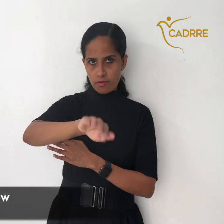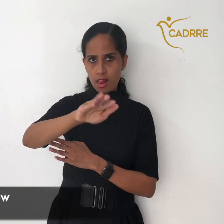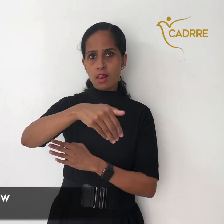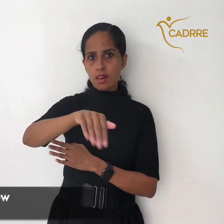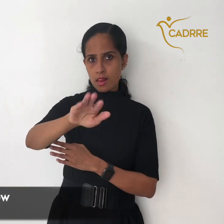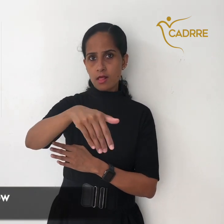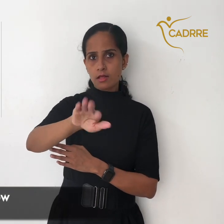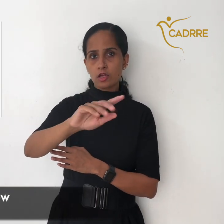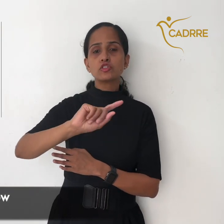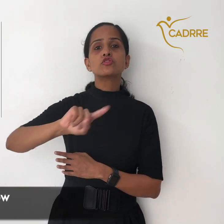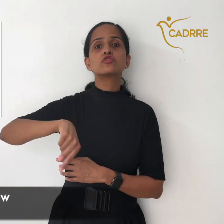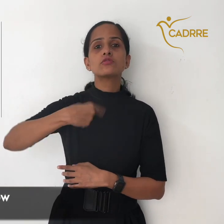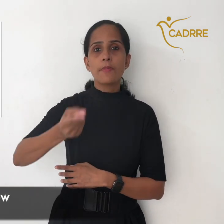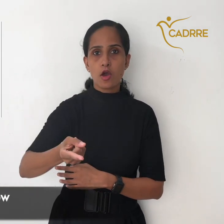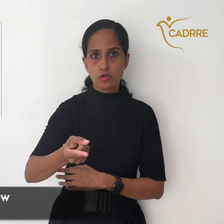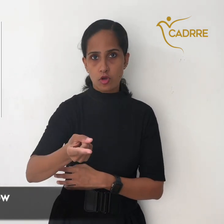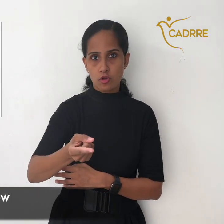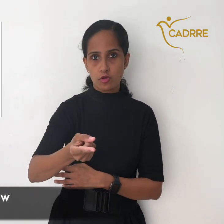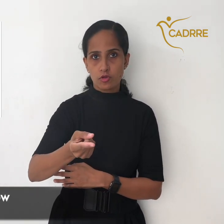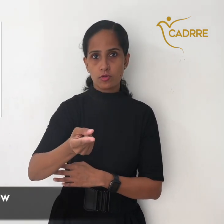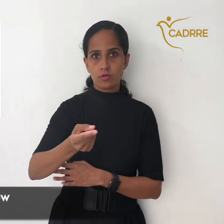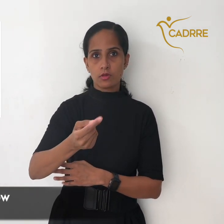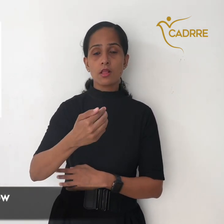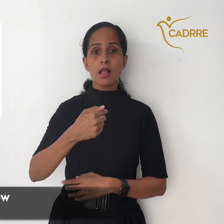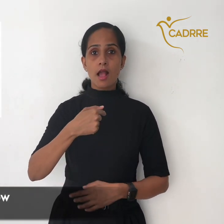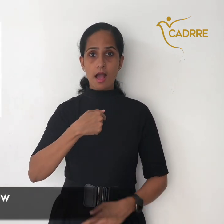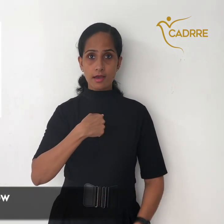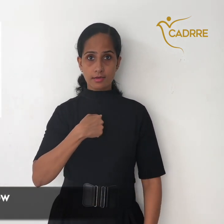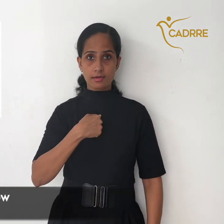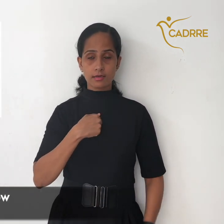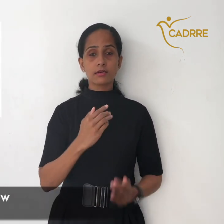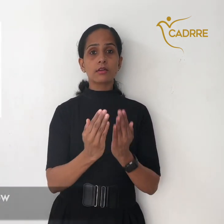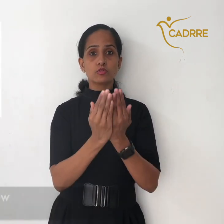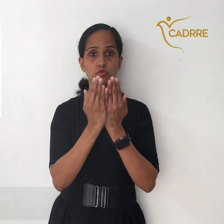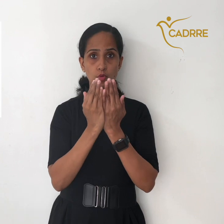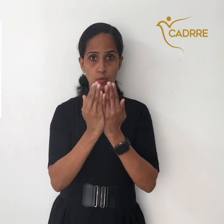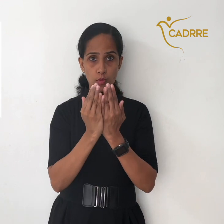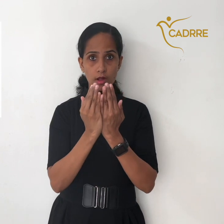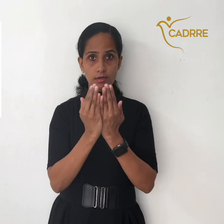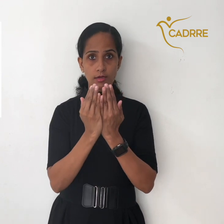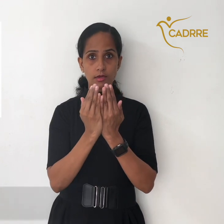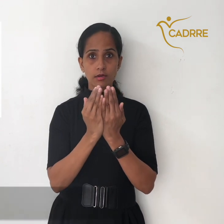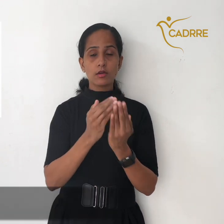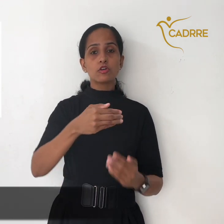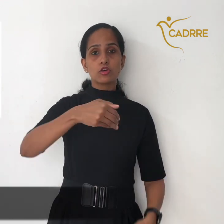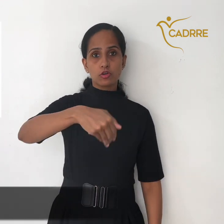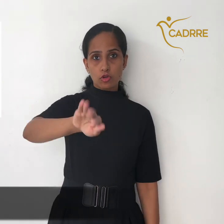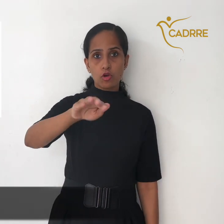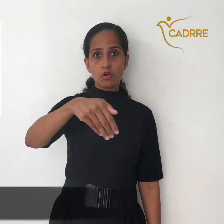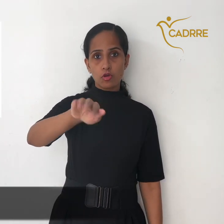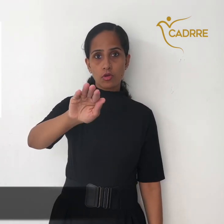School, go, will, tomorrow. I,